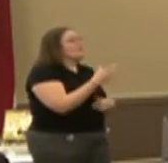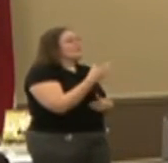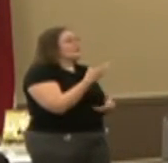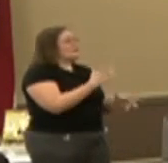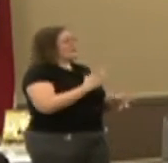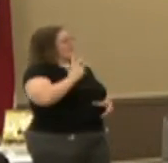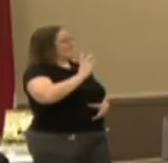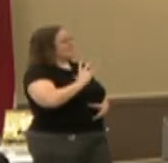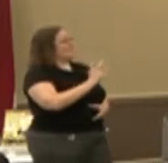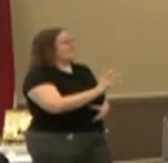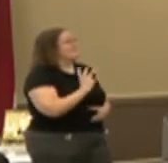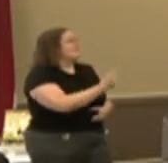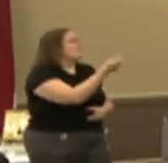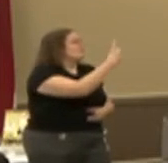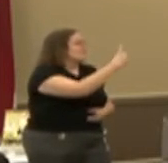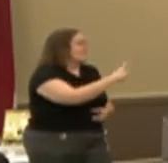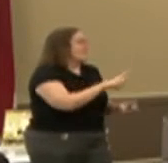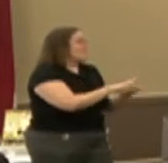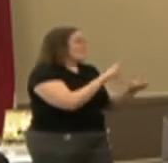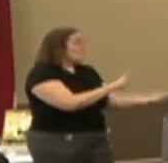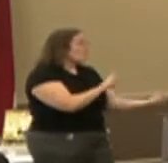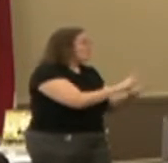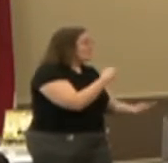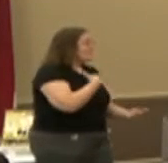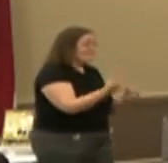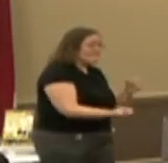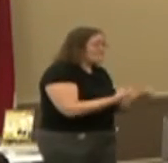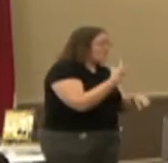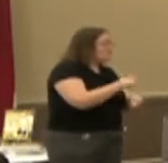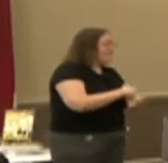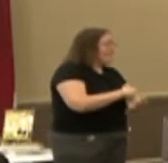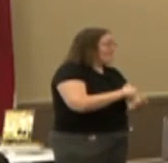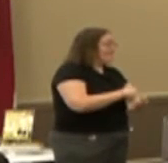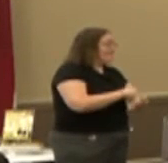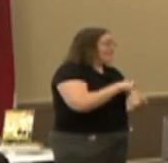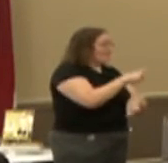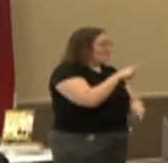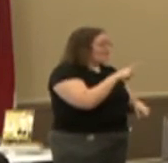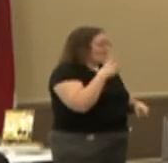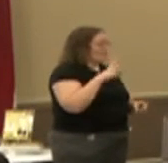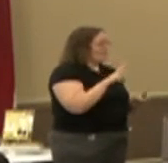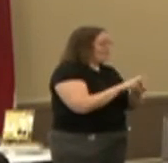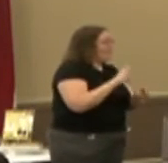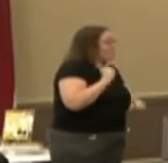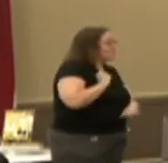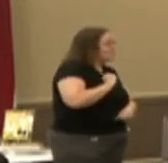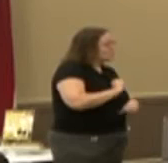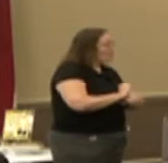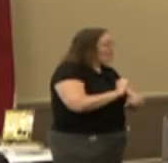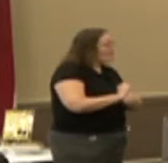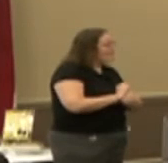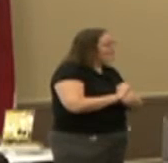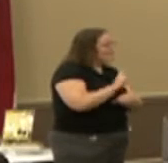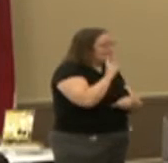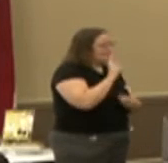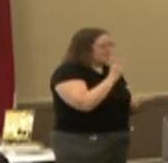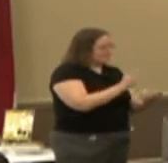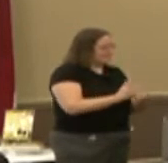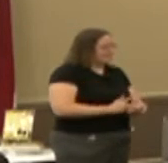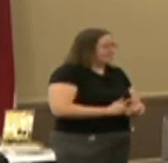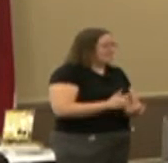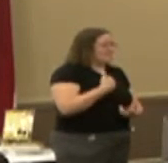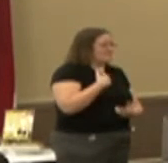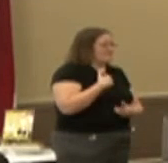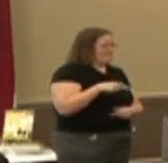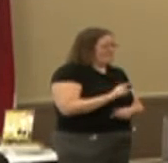to be fashionable, I get that. But when you're meeting me for the first time and you're applying for a job, you make sure you've got it together, because I'll be